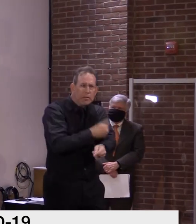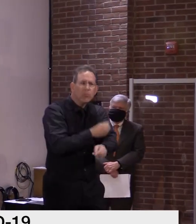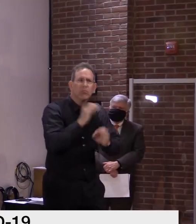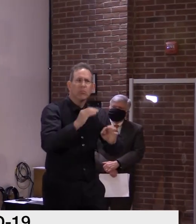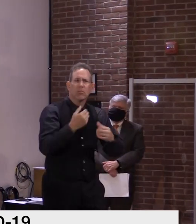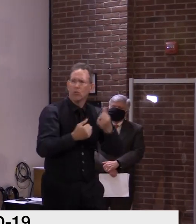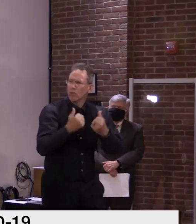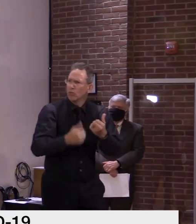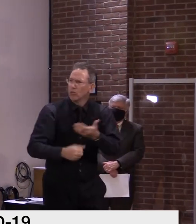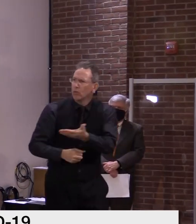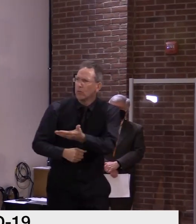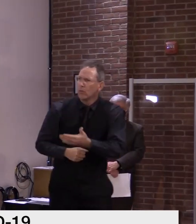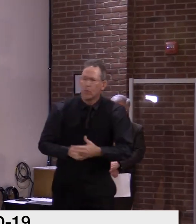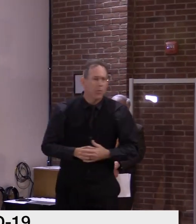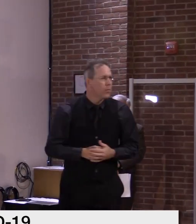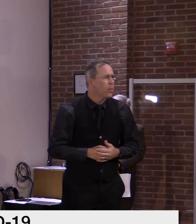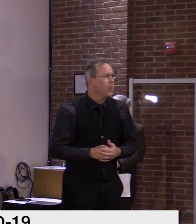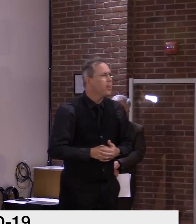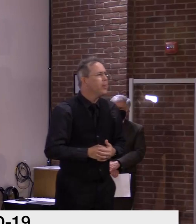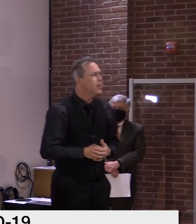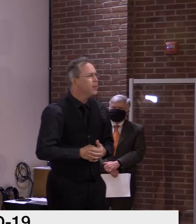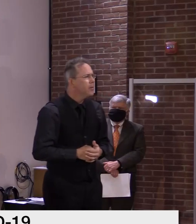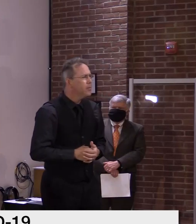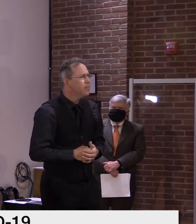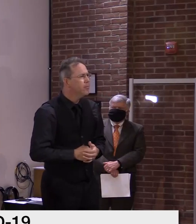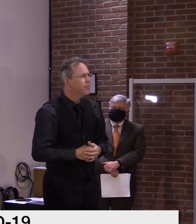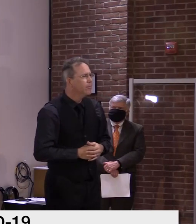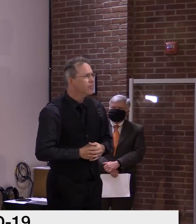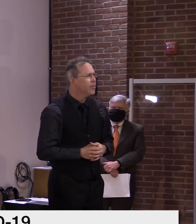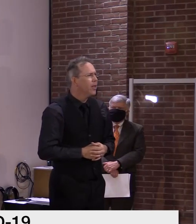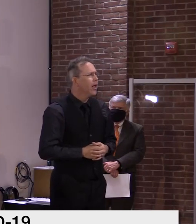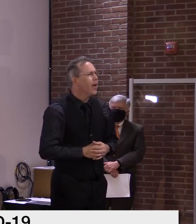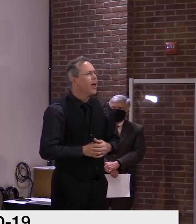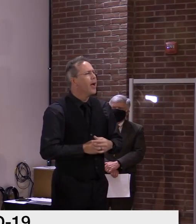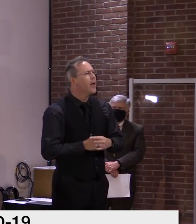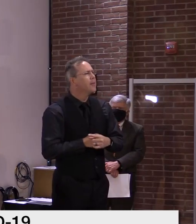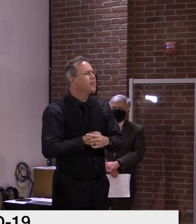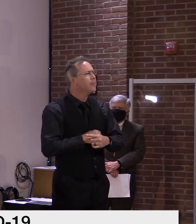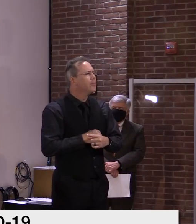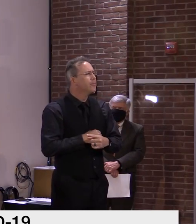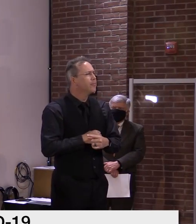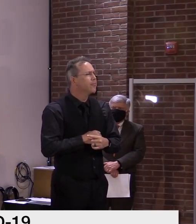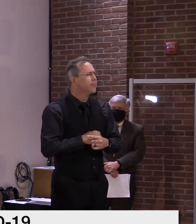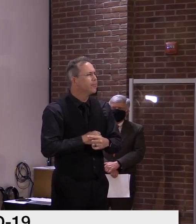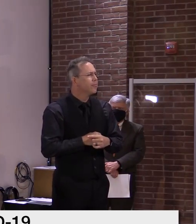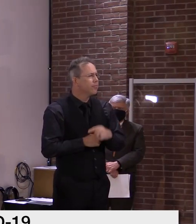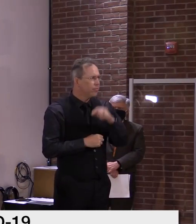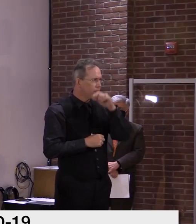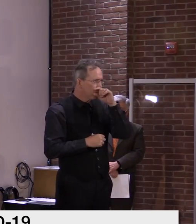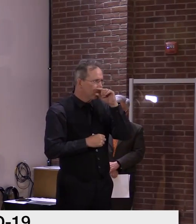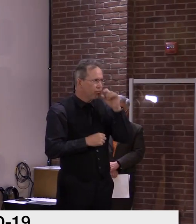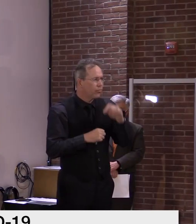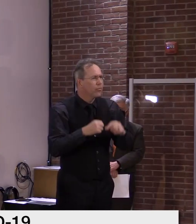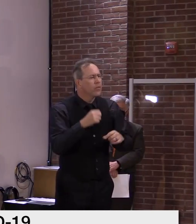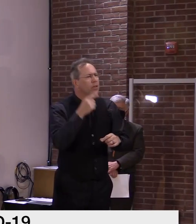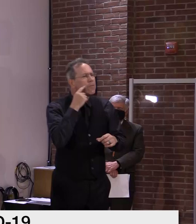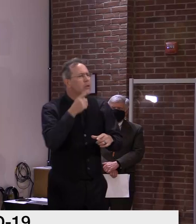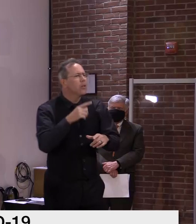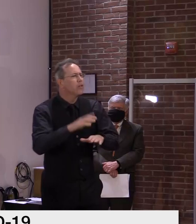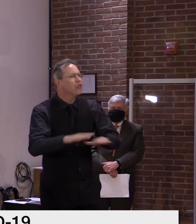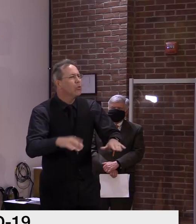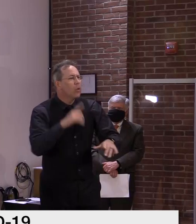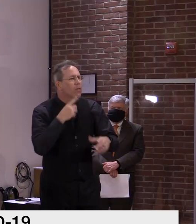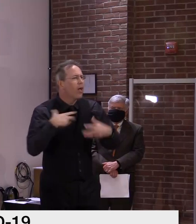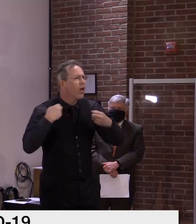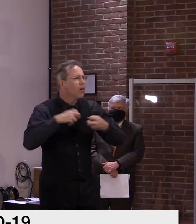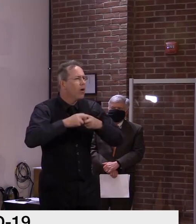The short answer is yes. And we know how to identify that population and should be able to